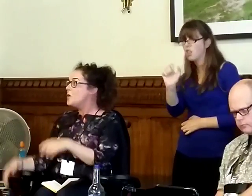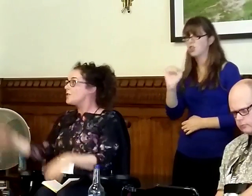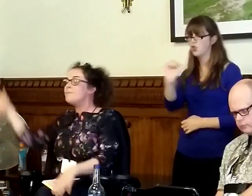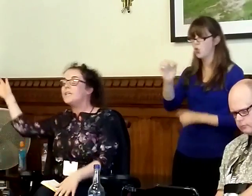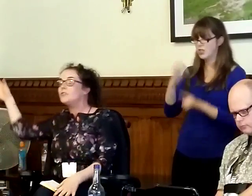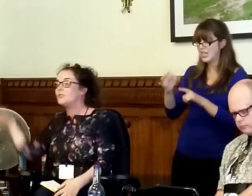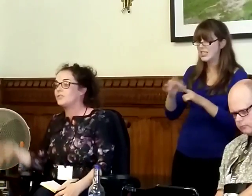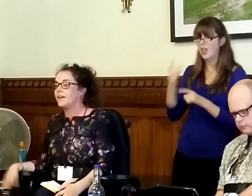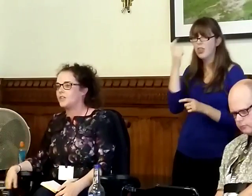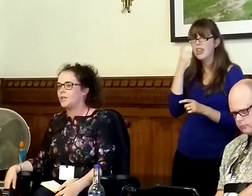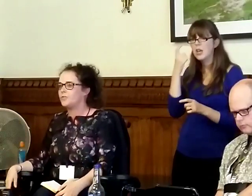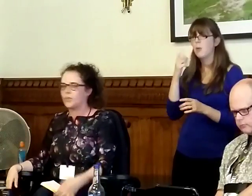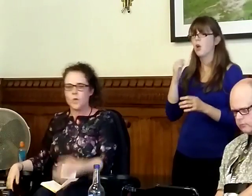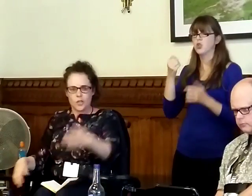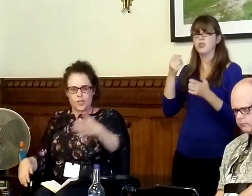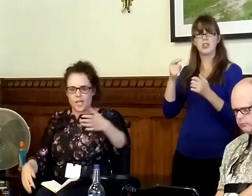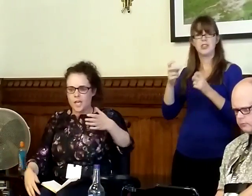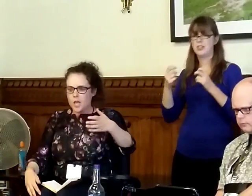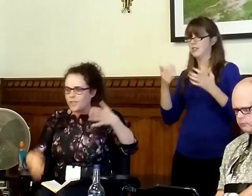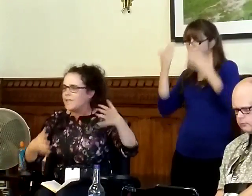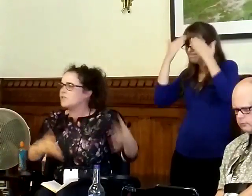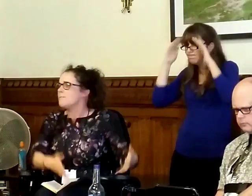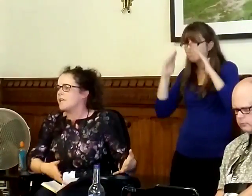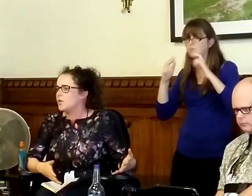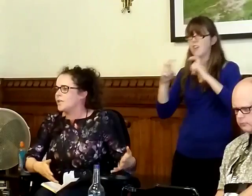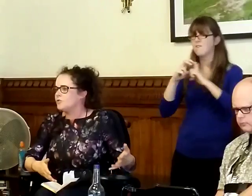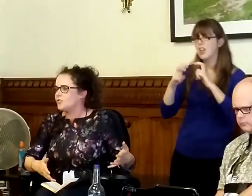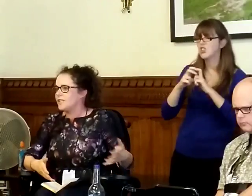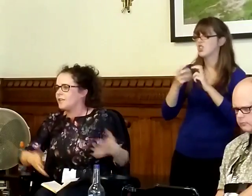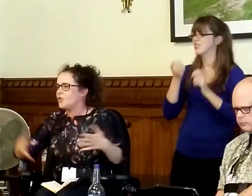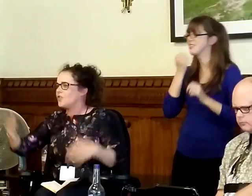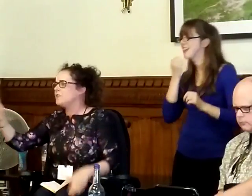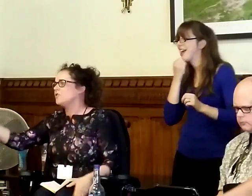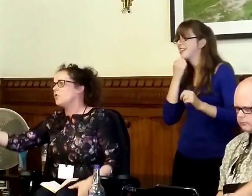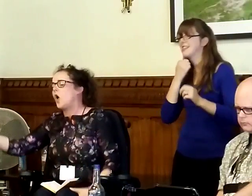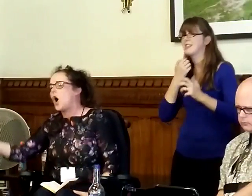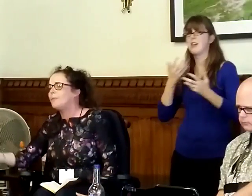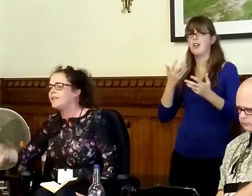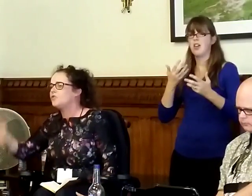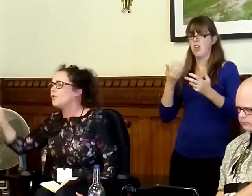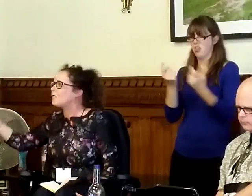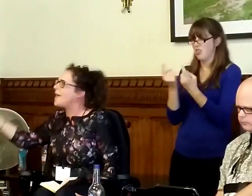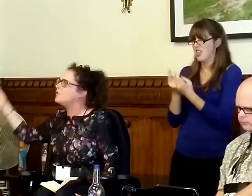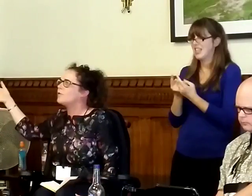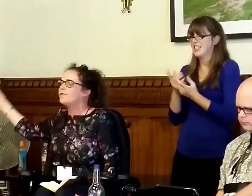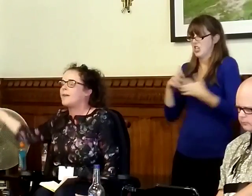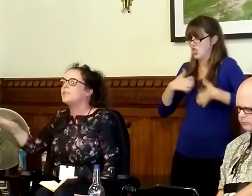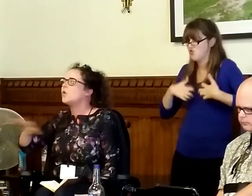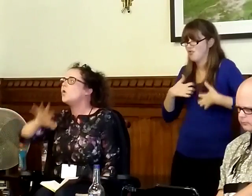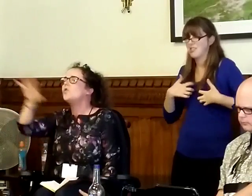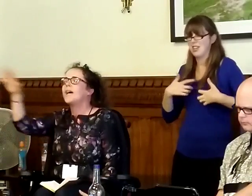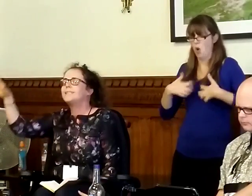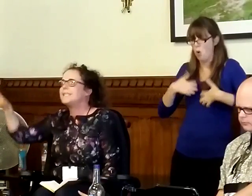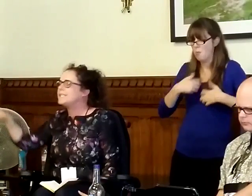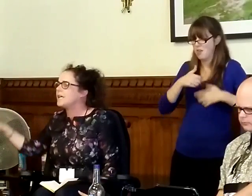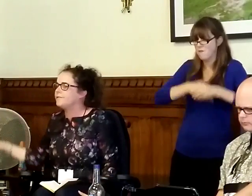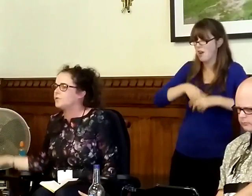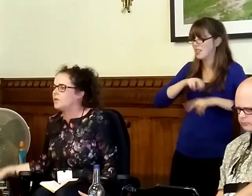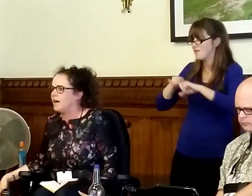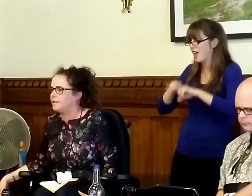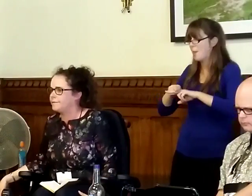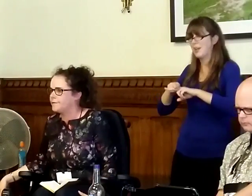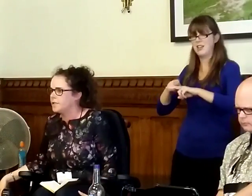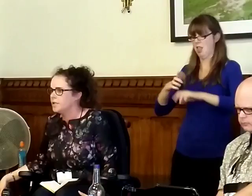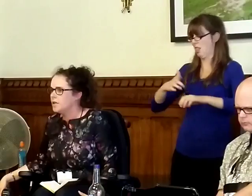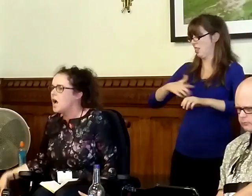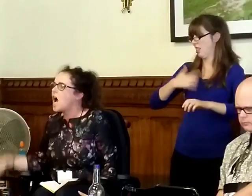you go on, the meals you decide to go to, the things that make you interesting, the things, your hobbies, your friends, your families, all that detail